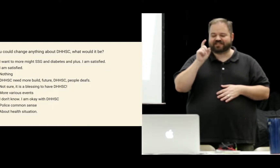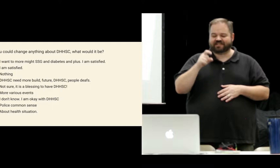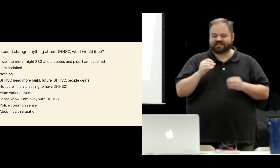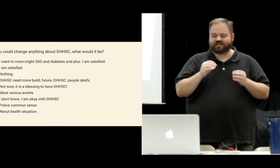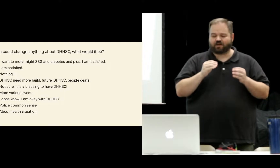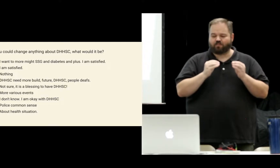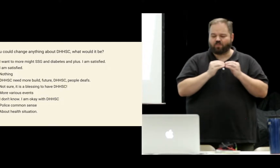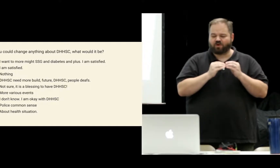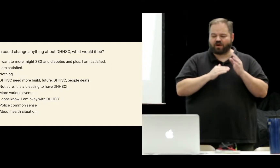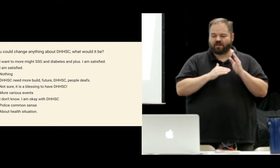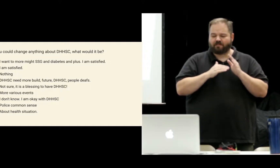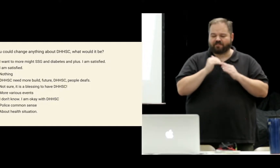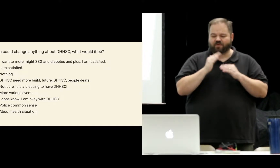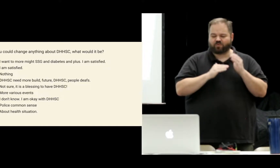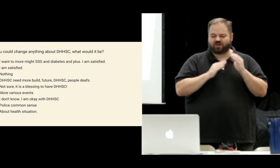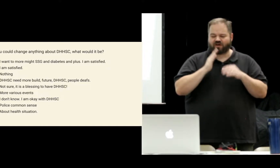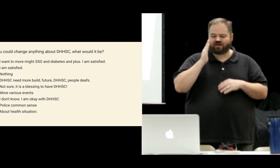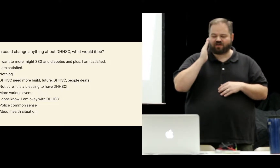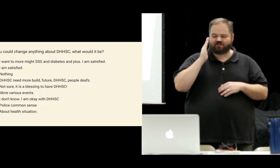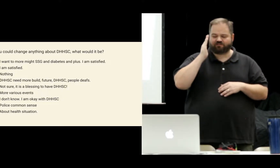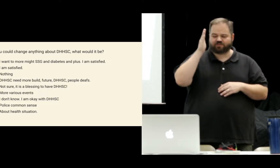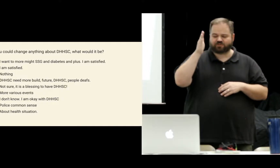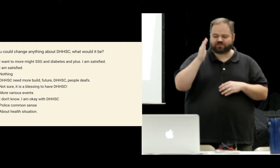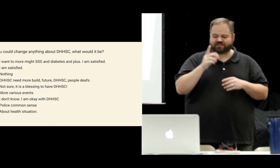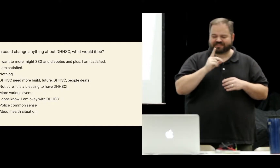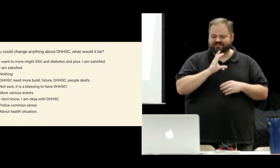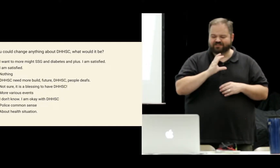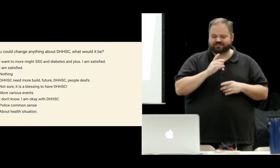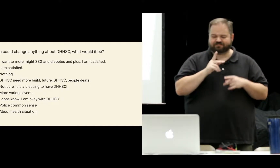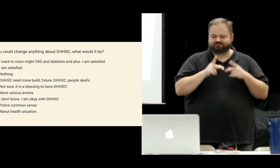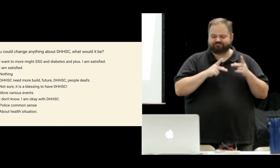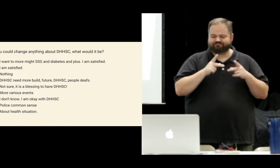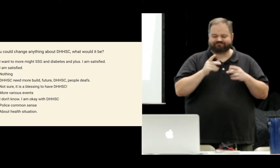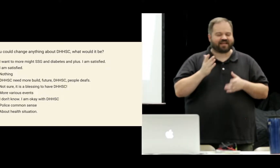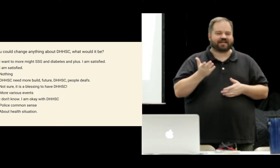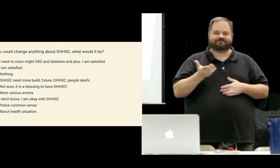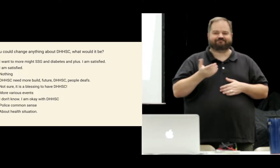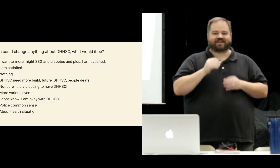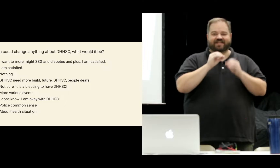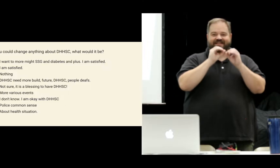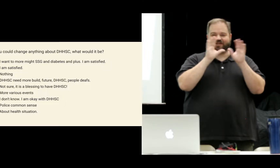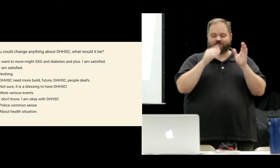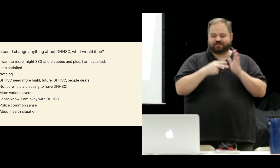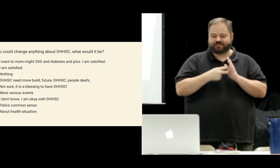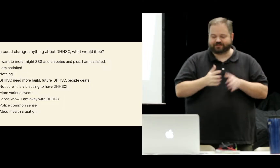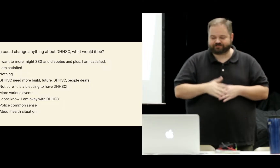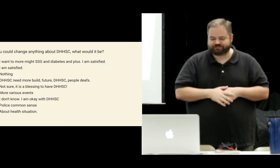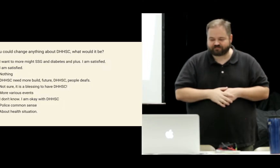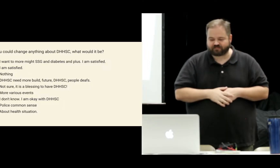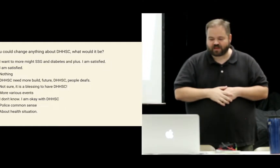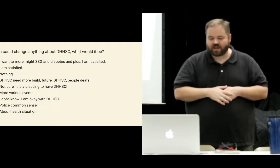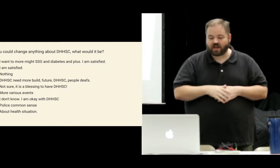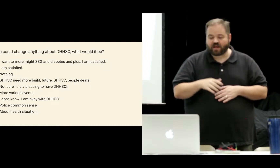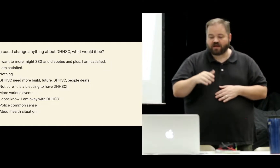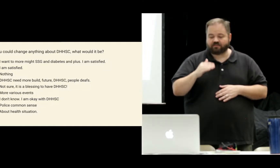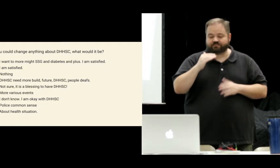And then DHSC, it was saying that they would like to see, Not clear what it means. their comment wasn't very clear